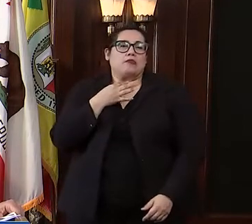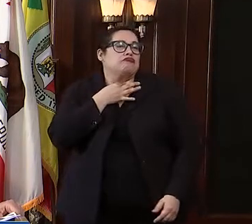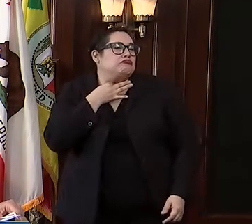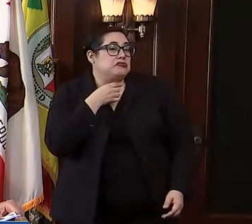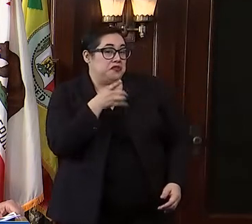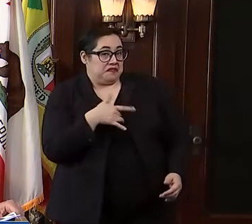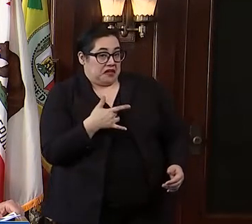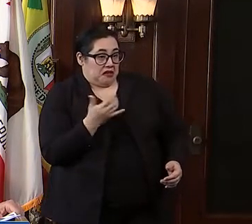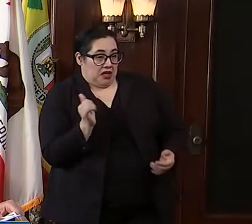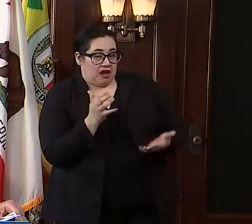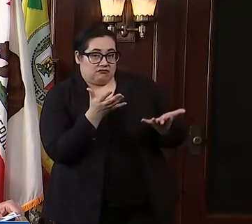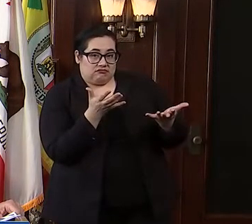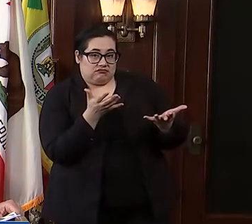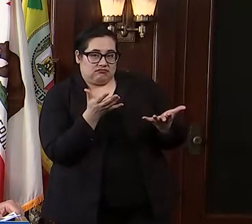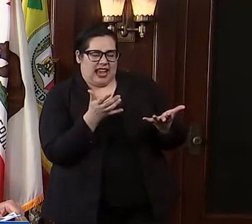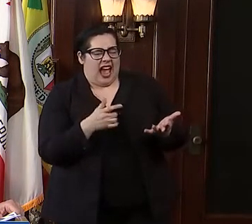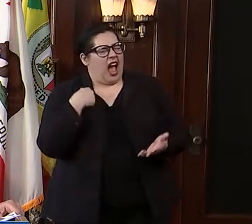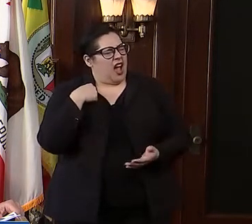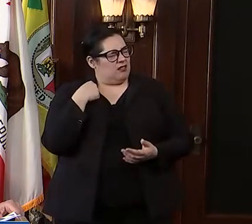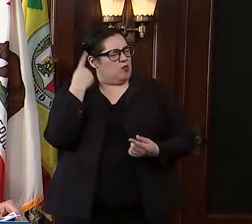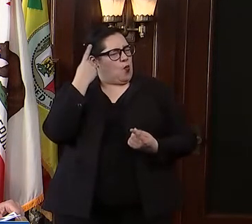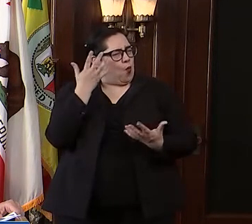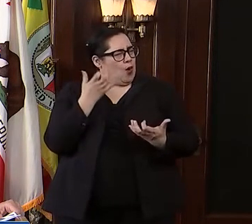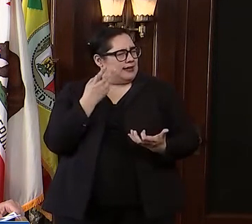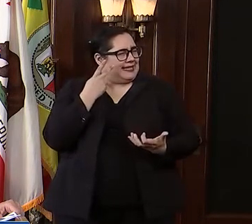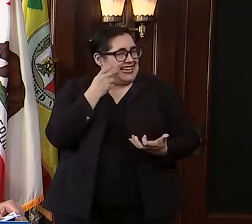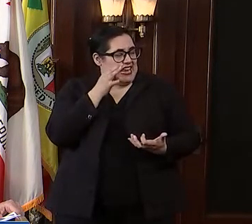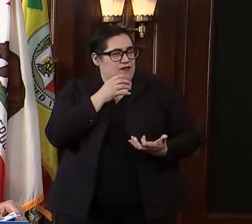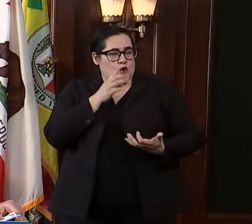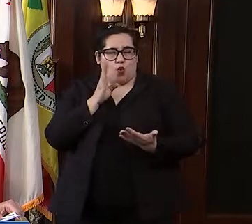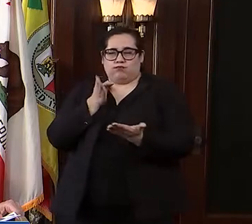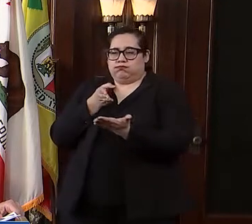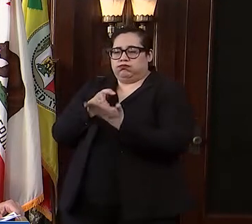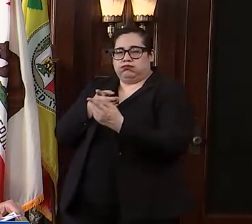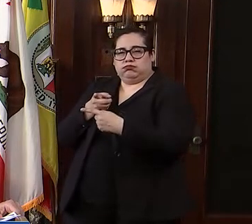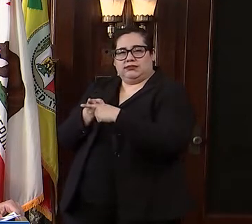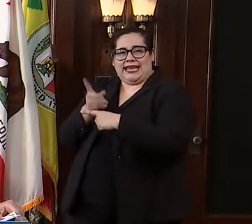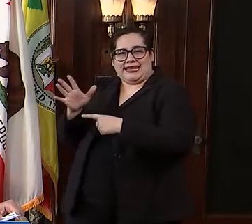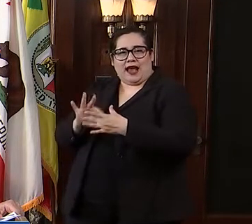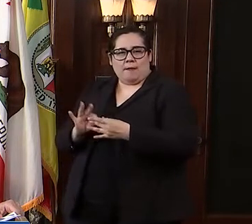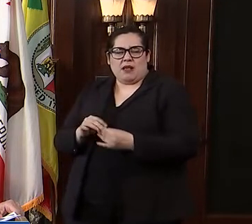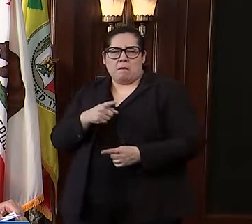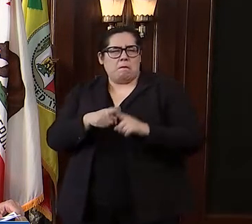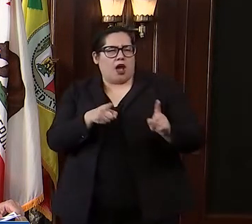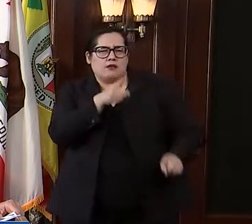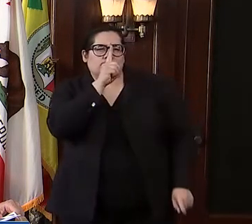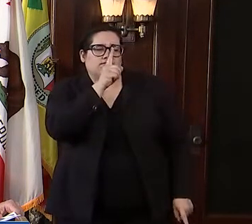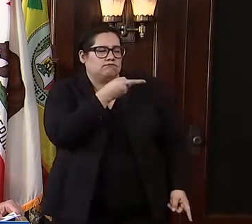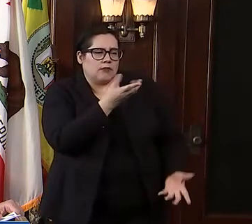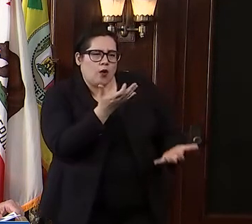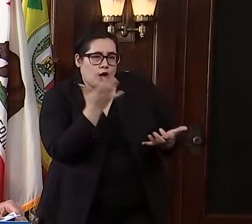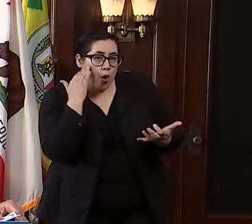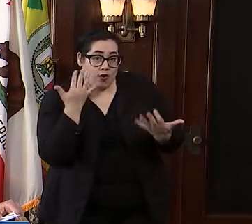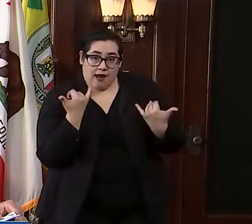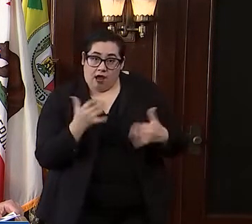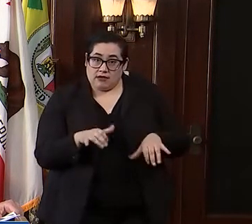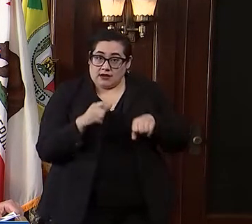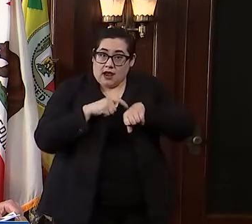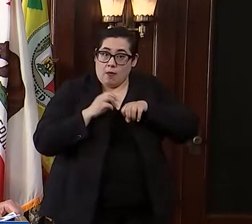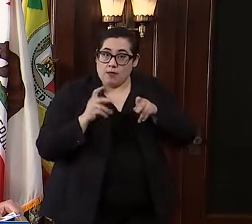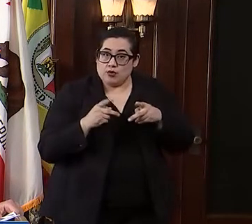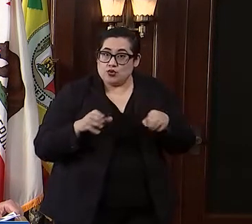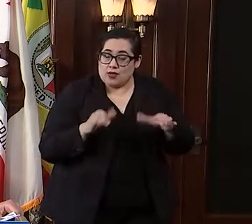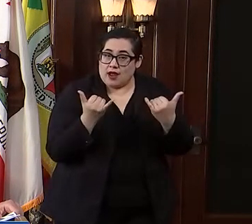you felt like that, because I was waiting to see if you were going to rebut his comments or not, and you didn't. I just want to know, you want to take this opportunity to do